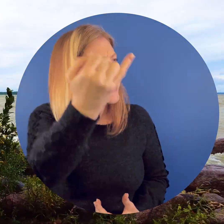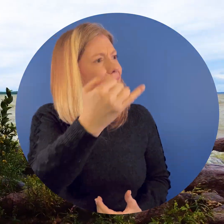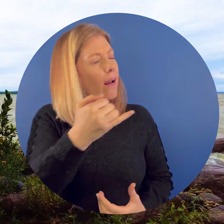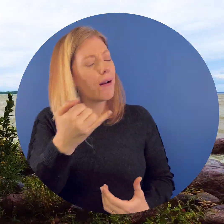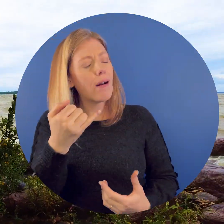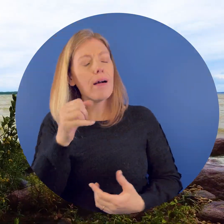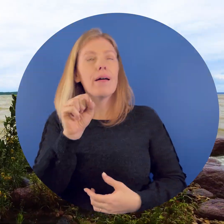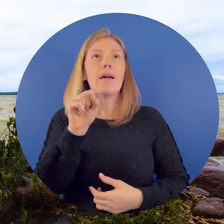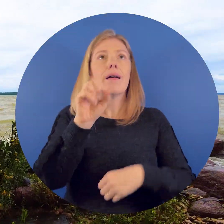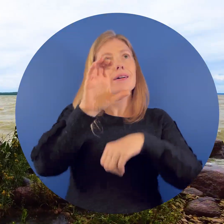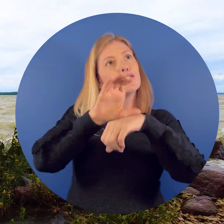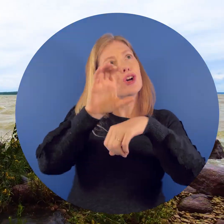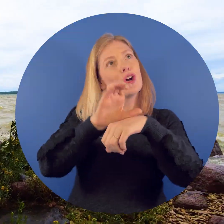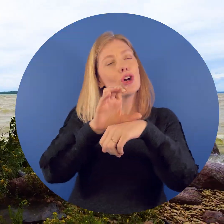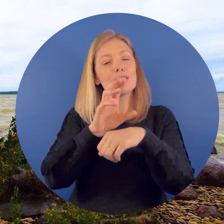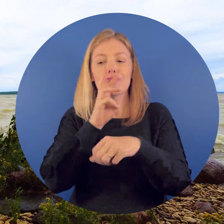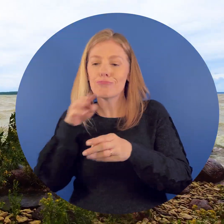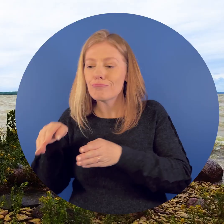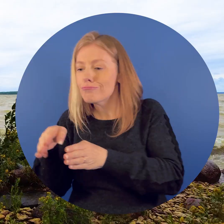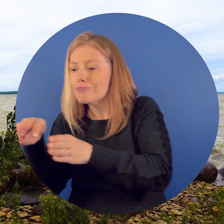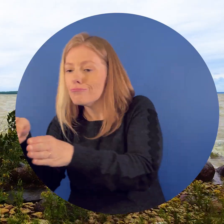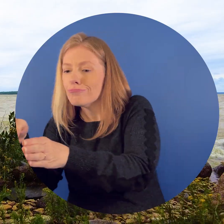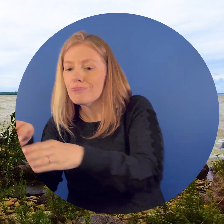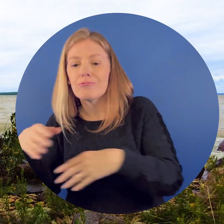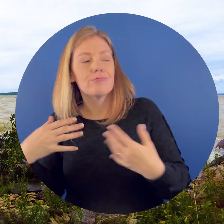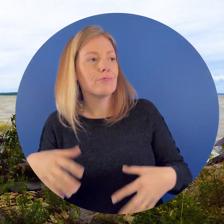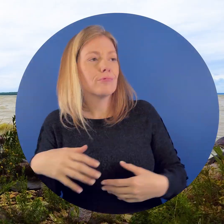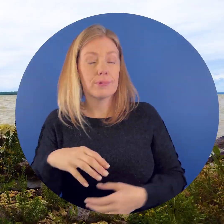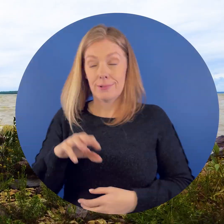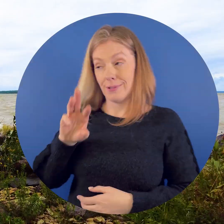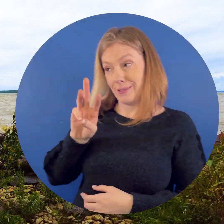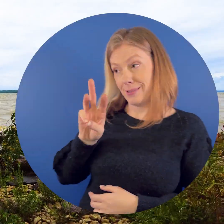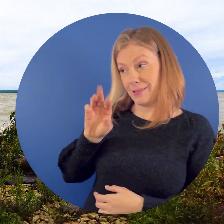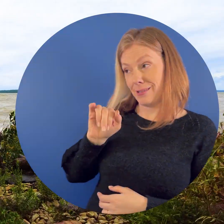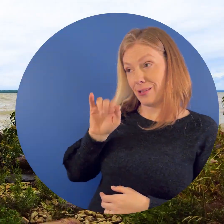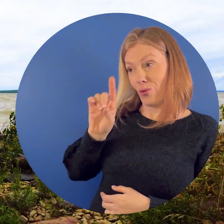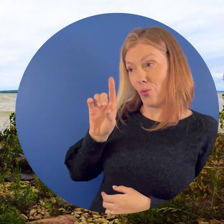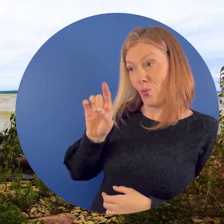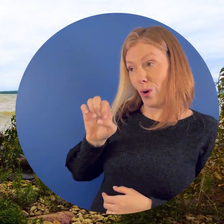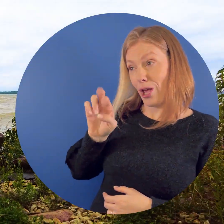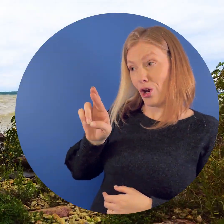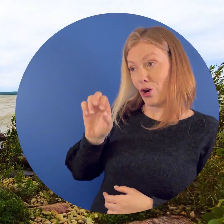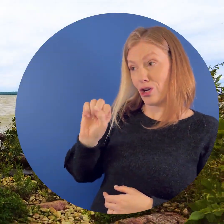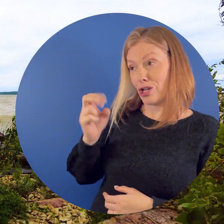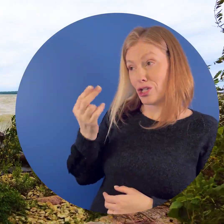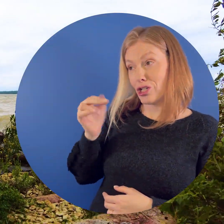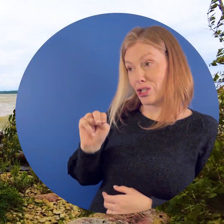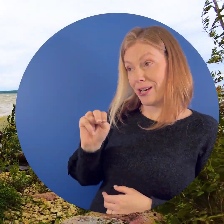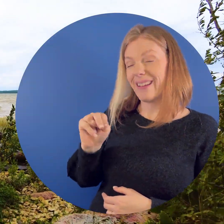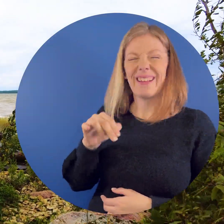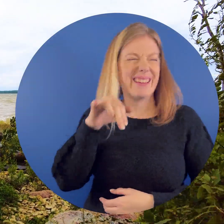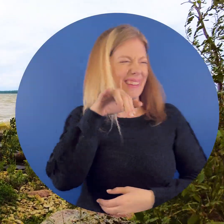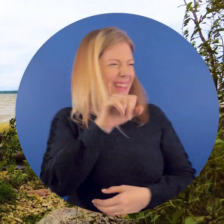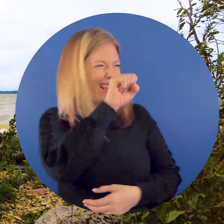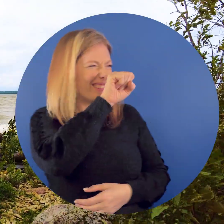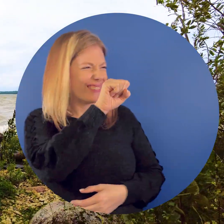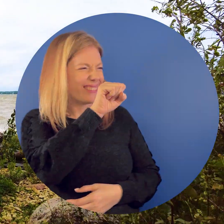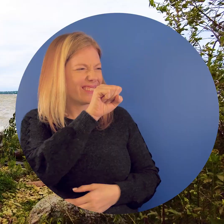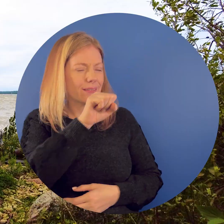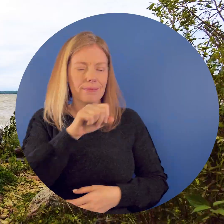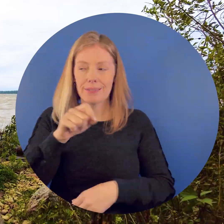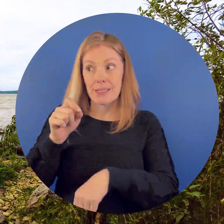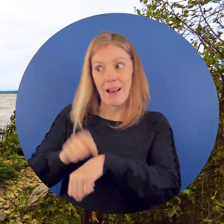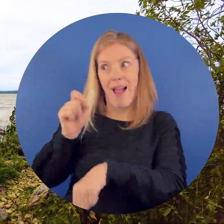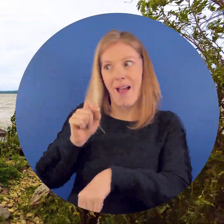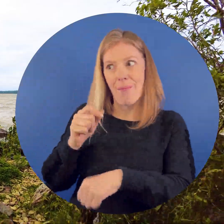ghosts. And do some widdershins. It's widdershin time. Widdershins, yes. Check it out if you